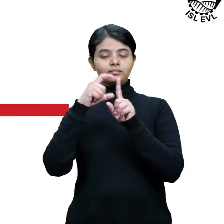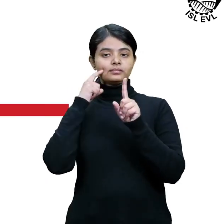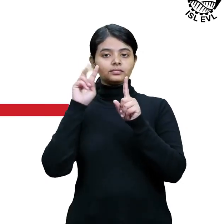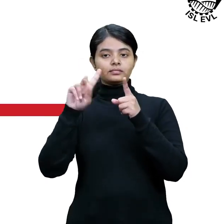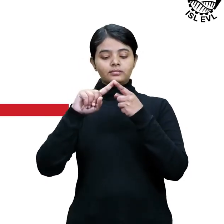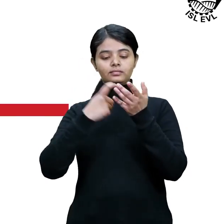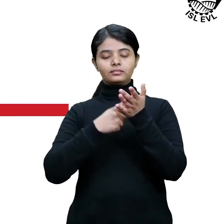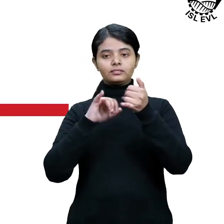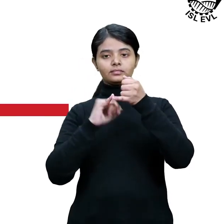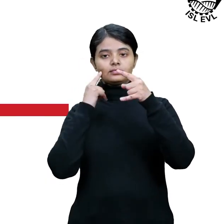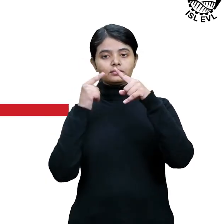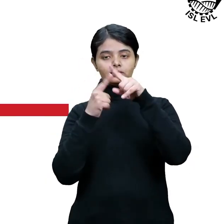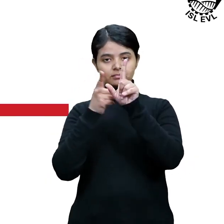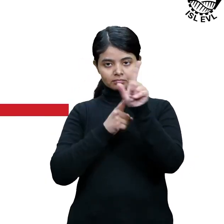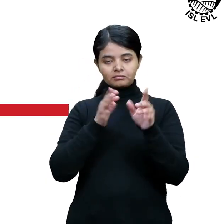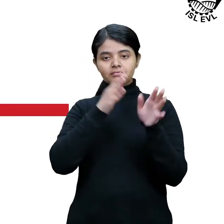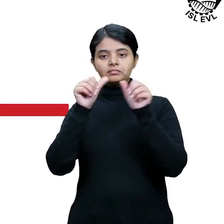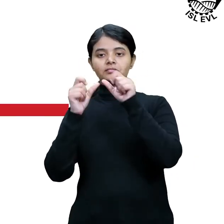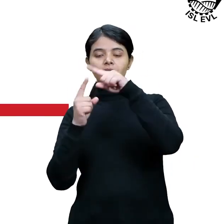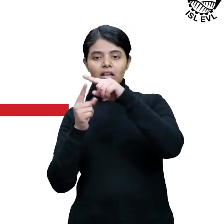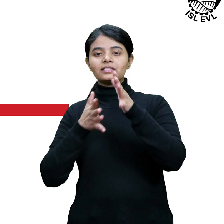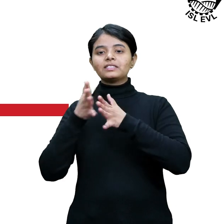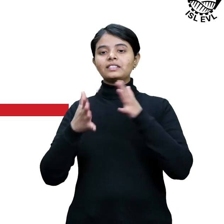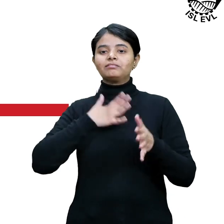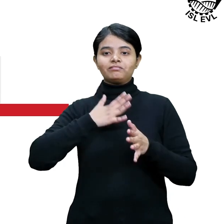The Biodiversity Act simply explained.